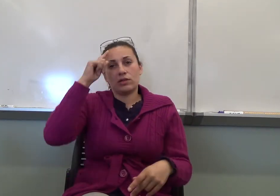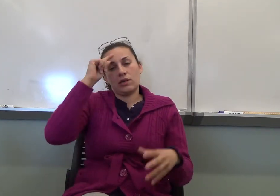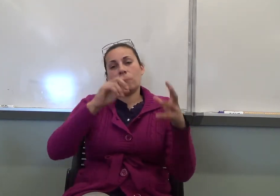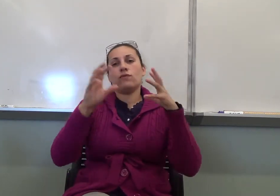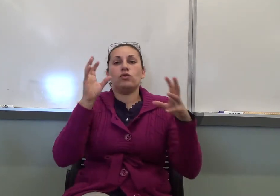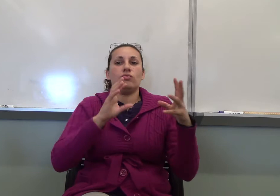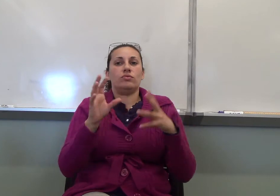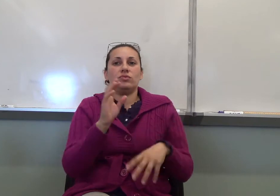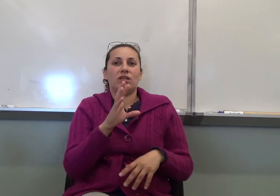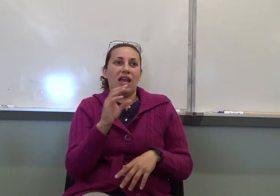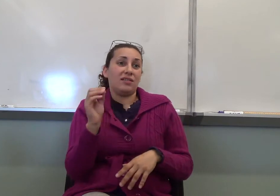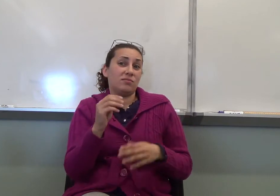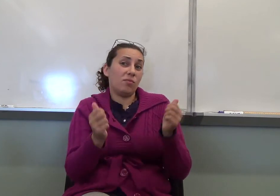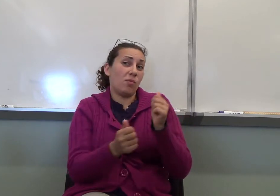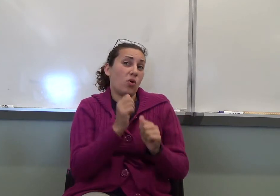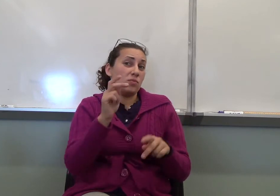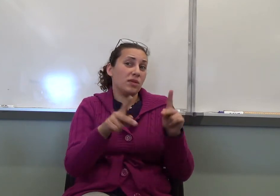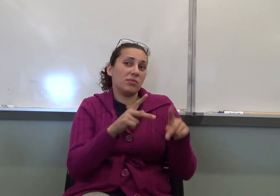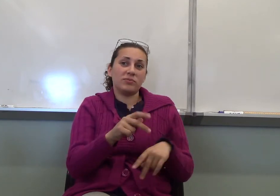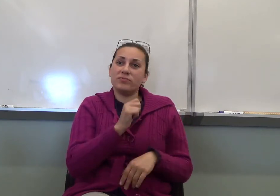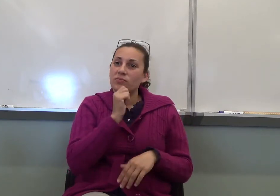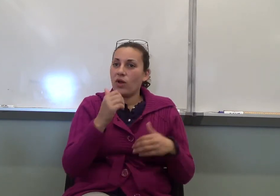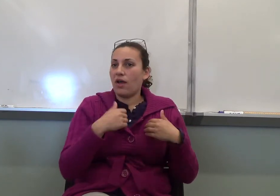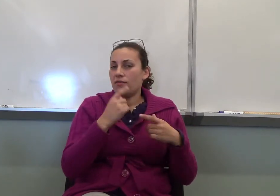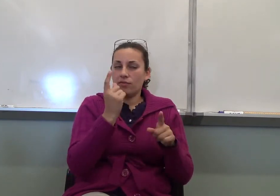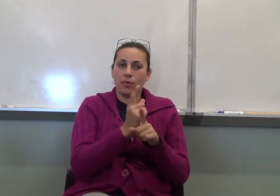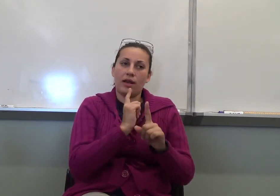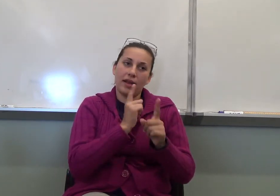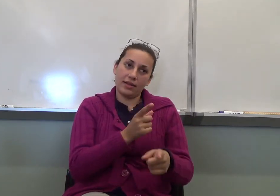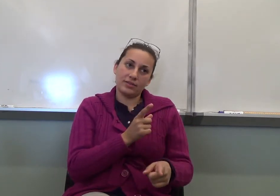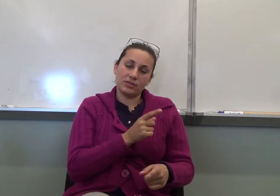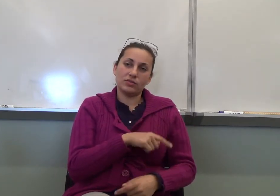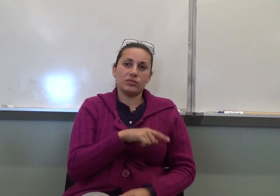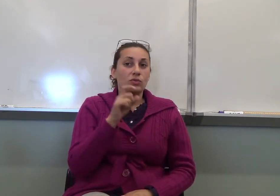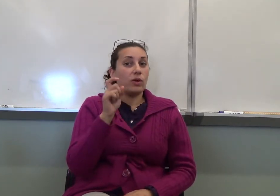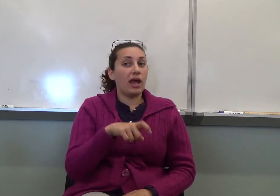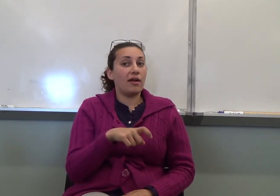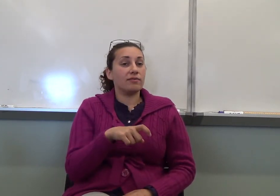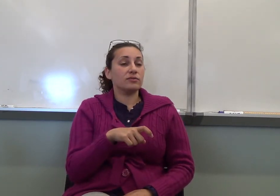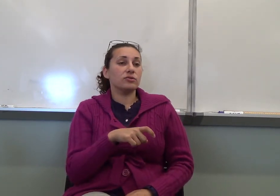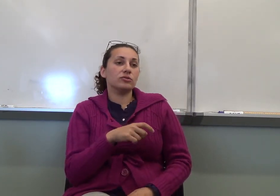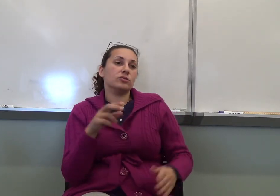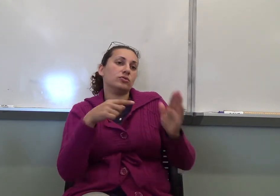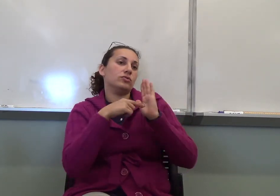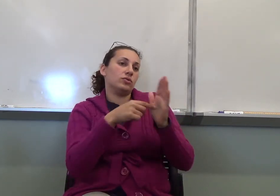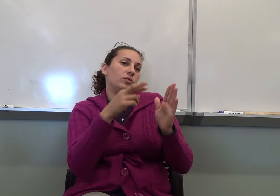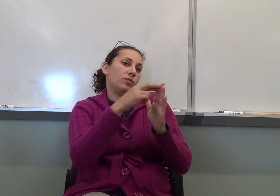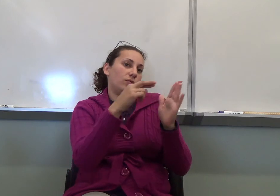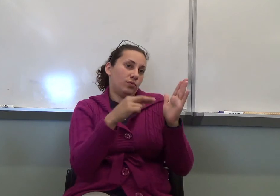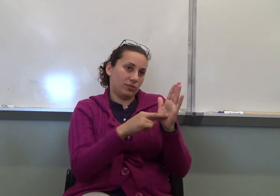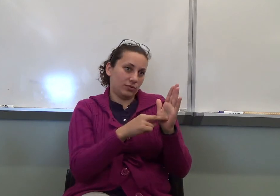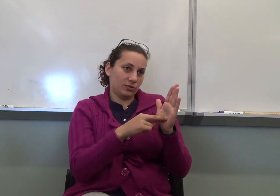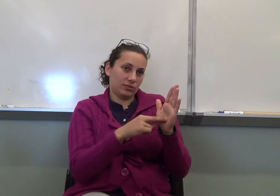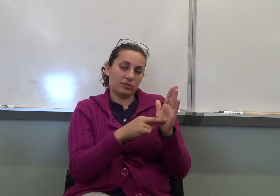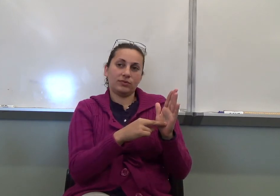therefore, don't get a right answer to that. So we have to do something to get it back to the possibility,